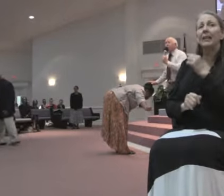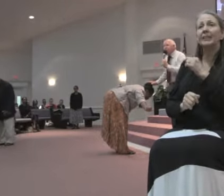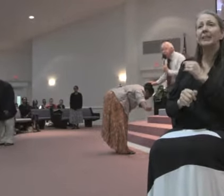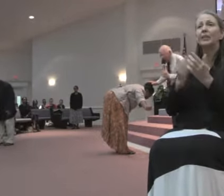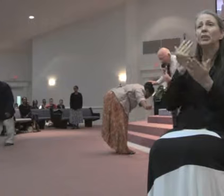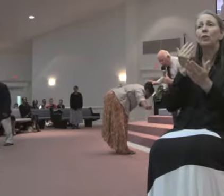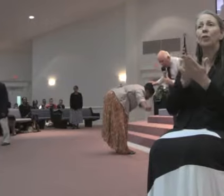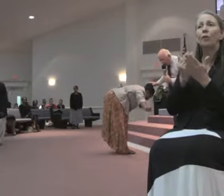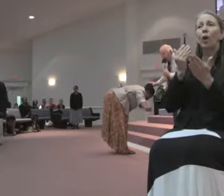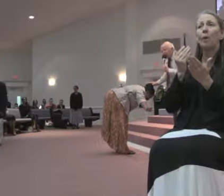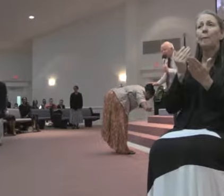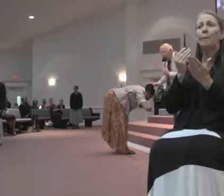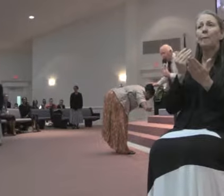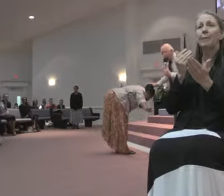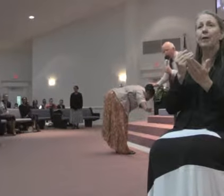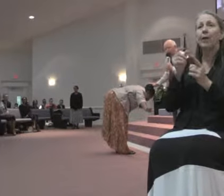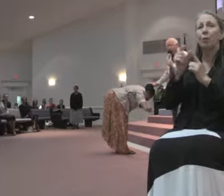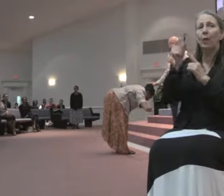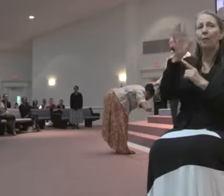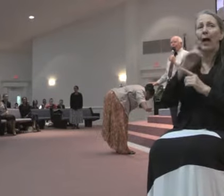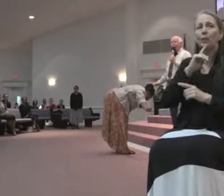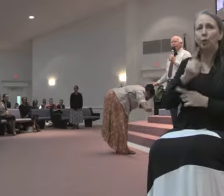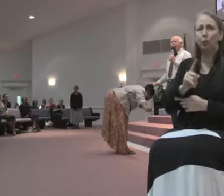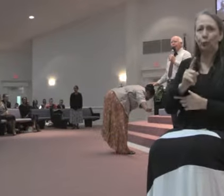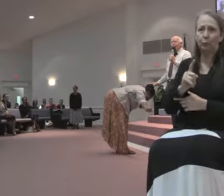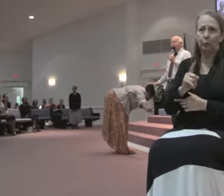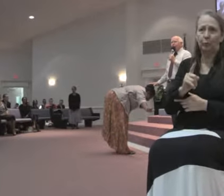to confirm the word.